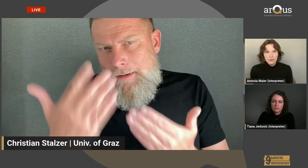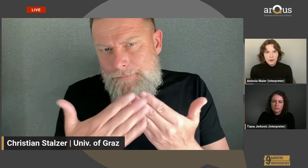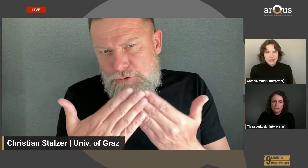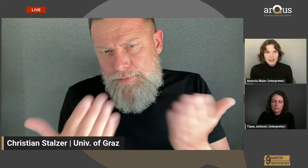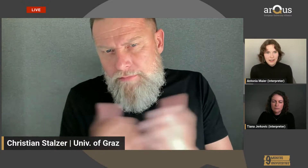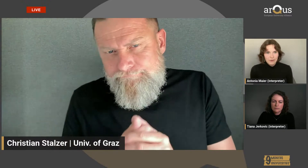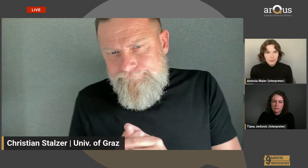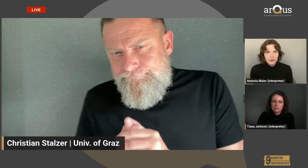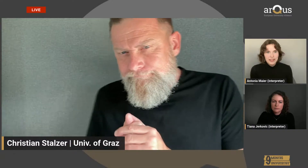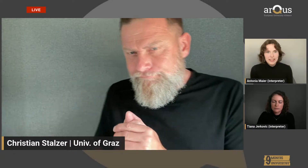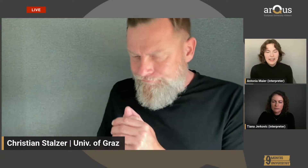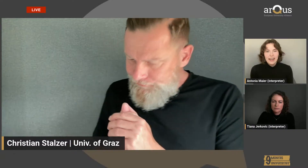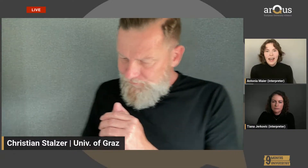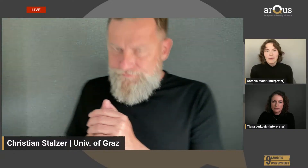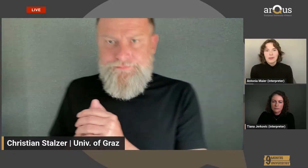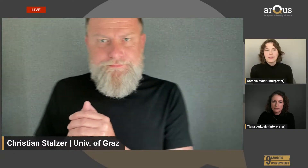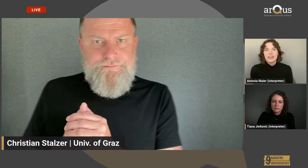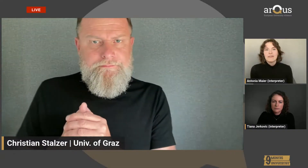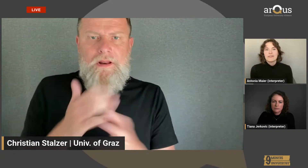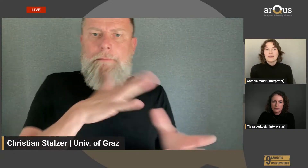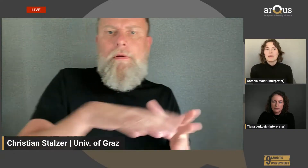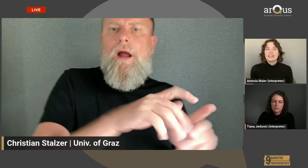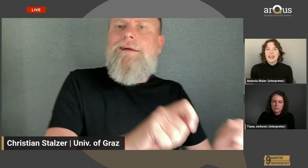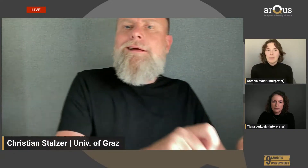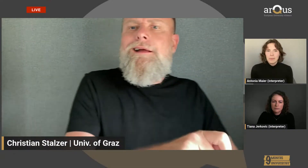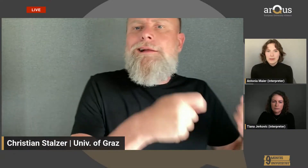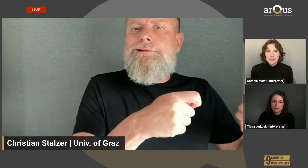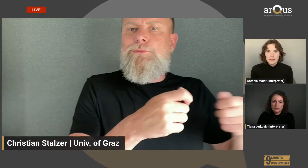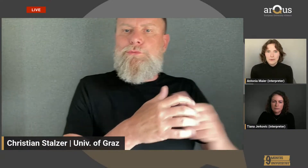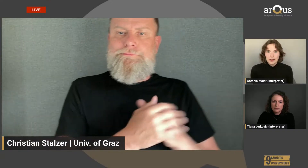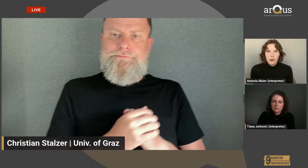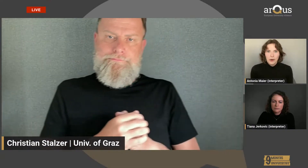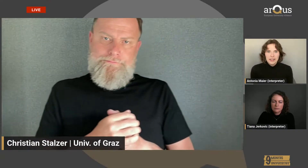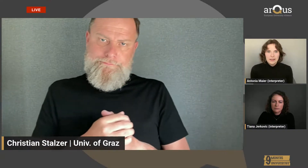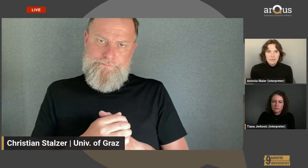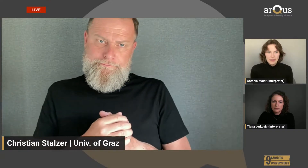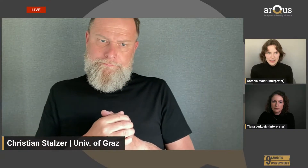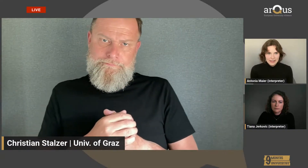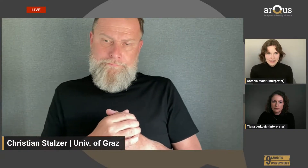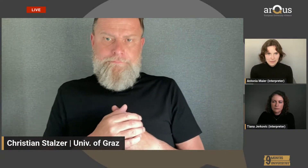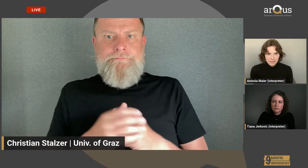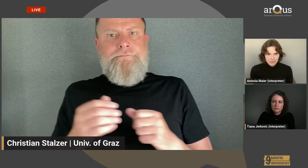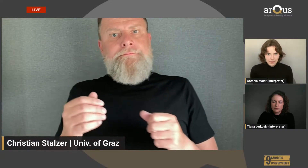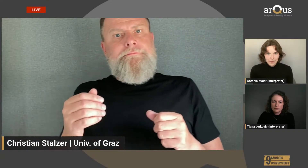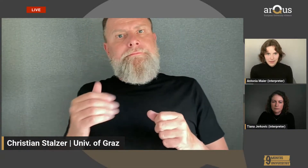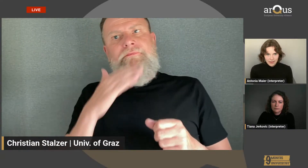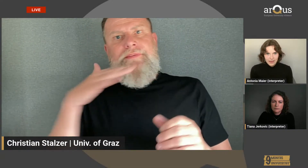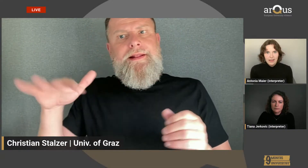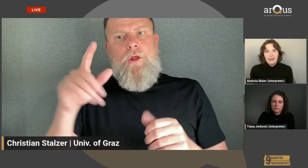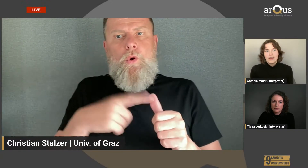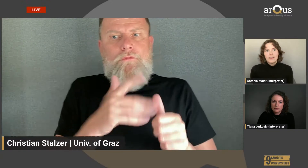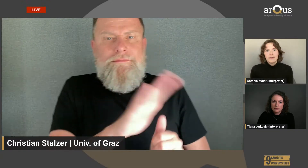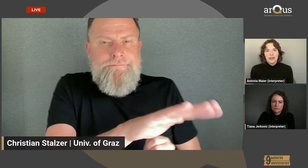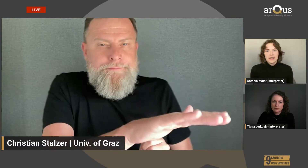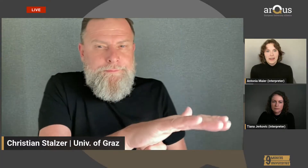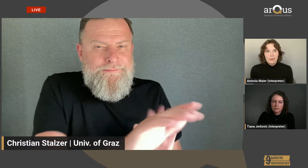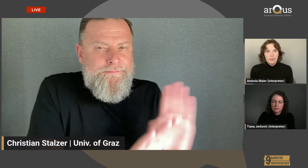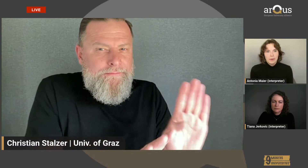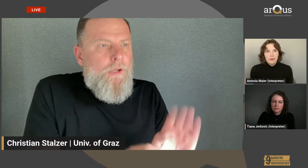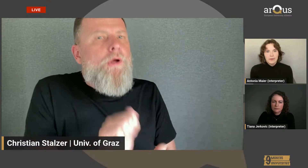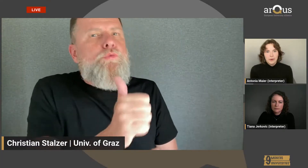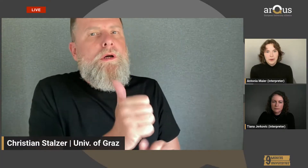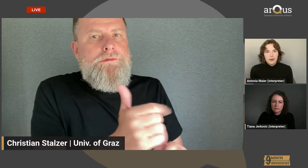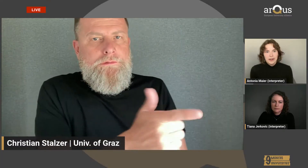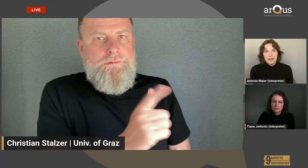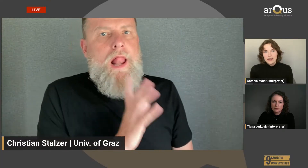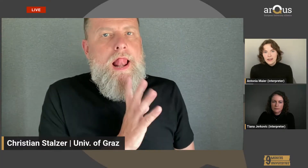true for the deaf community. I want to give some examples of what audism means. For